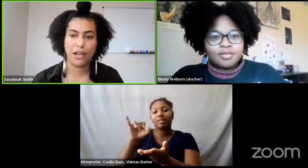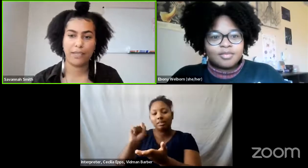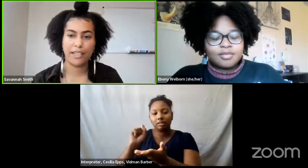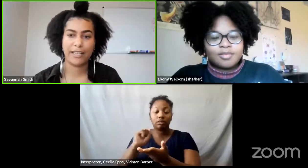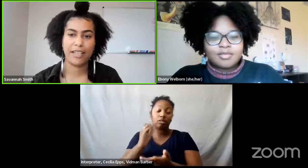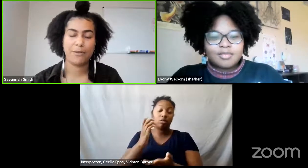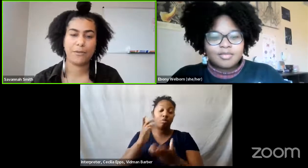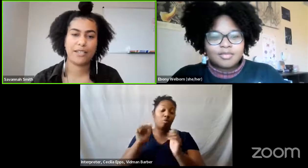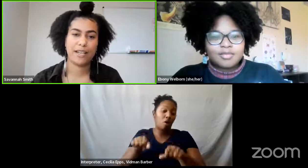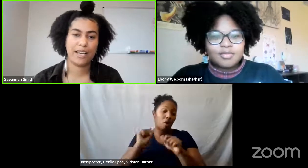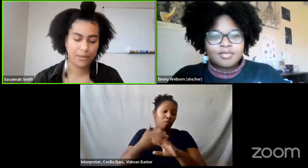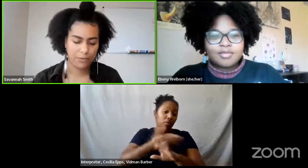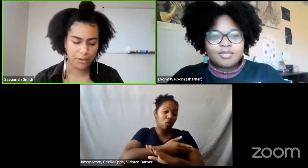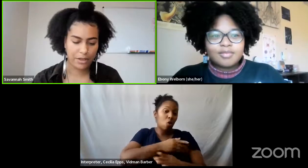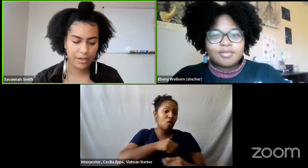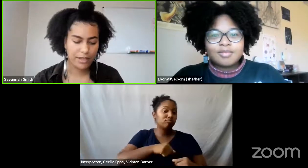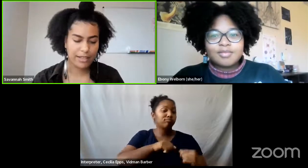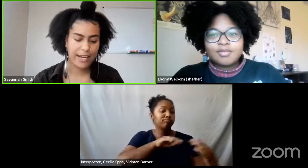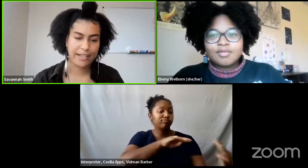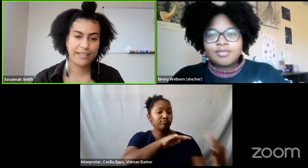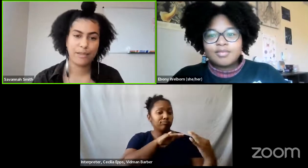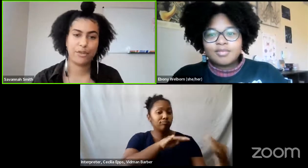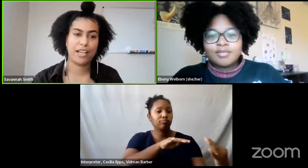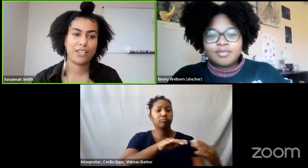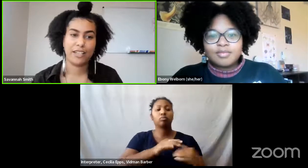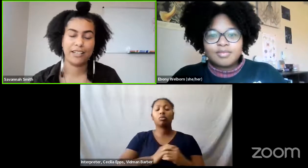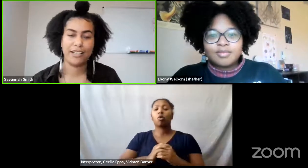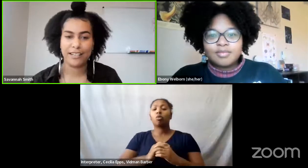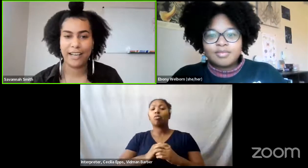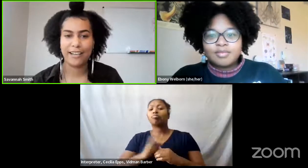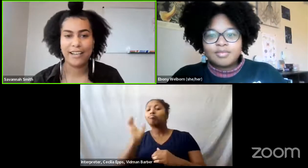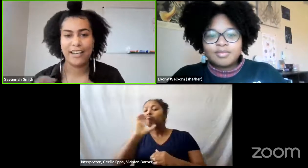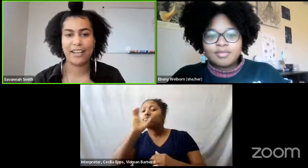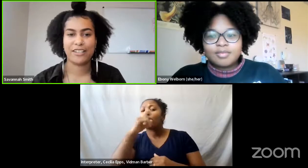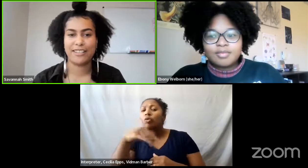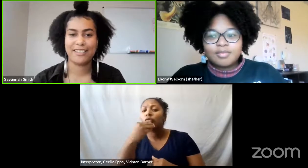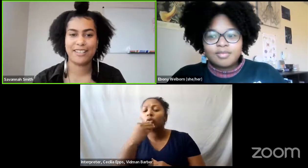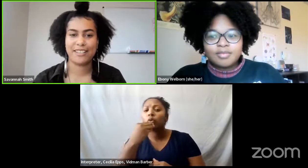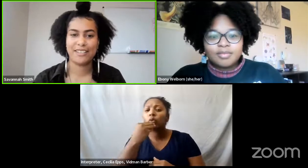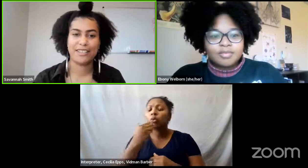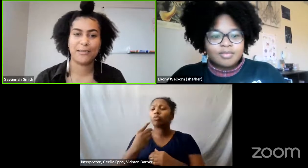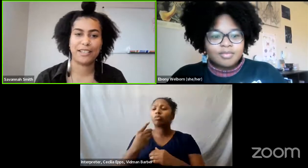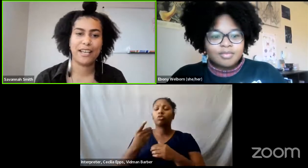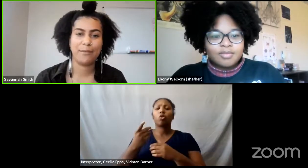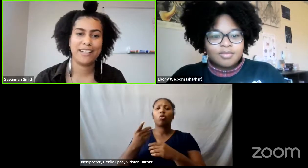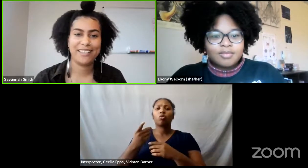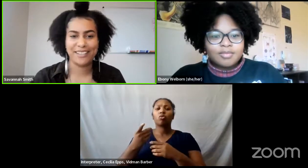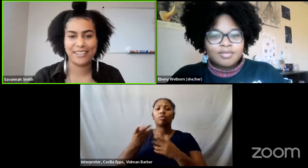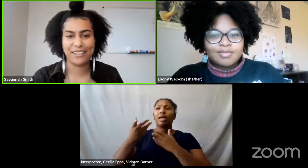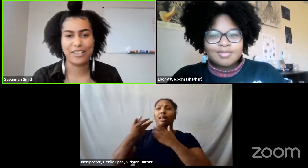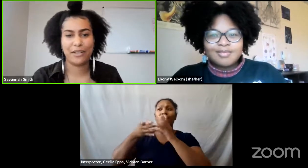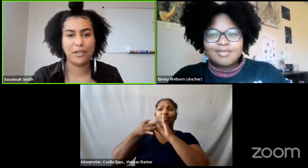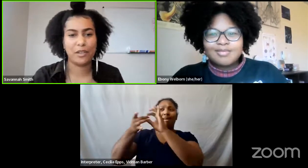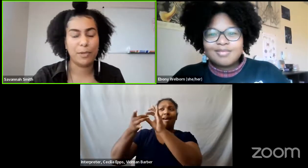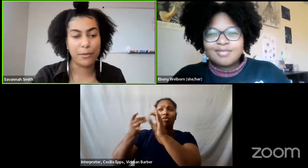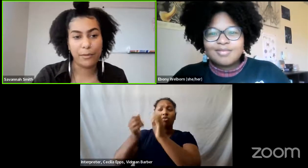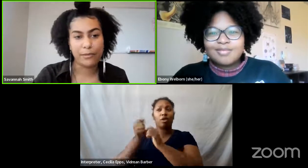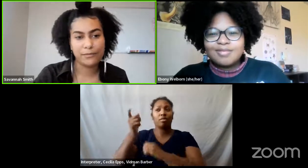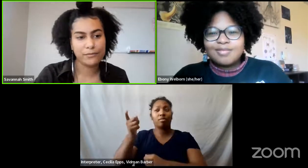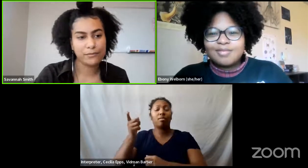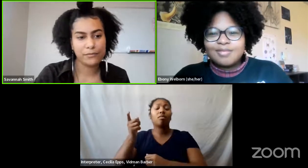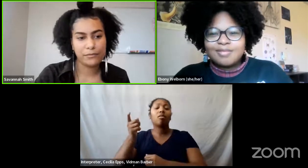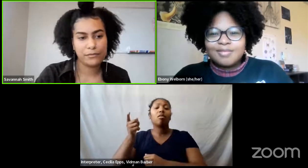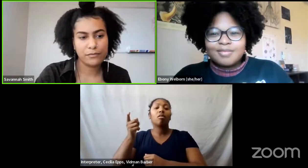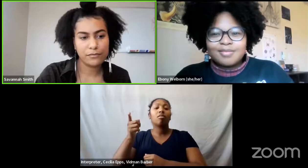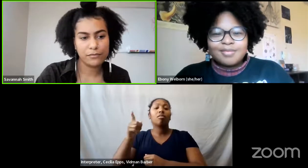hunting or traveling. It was a way to ask for guidance and protection. And that actually leads us into something that Ebony is going to share a little bit more